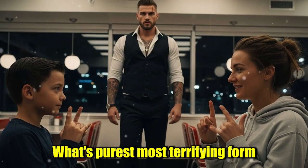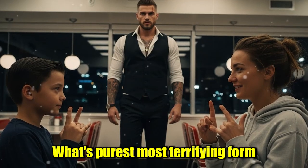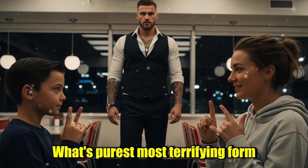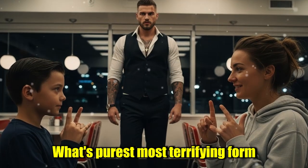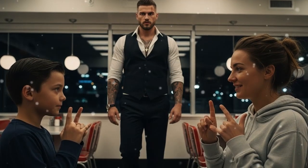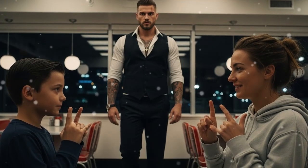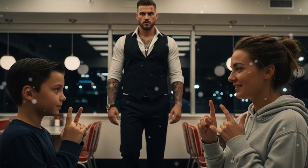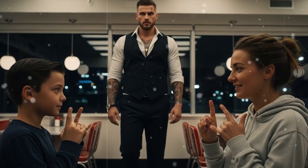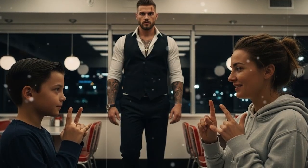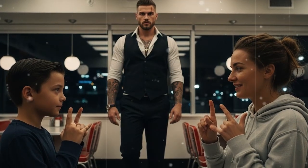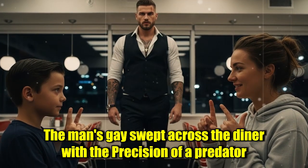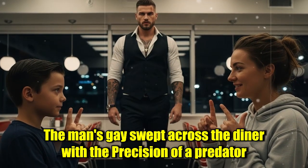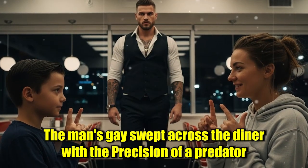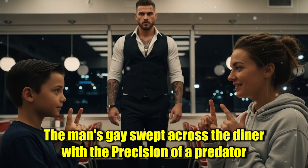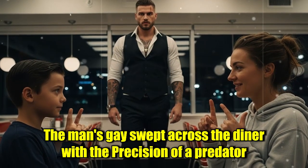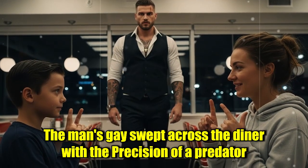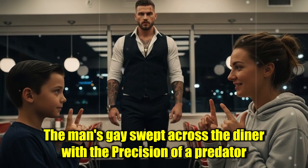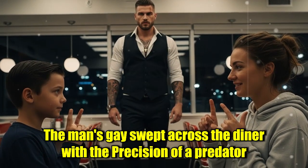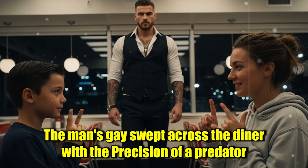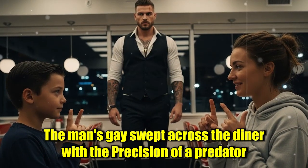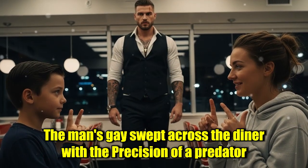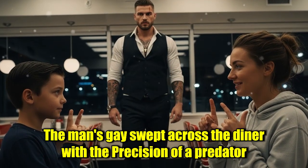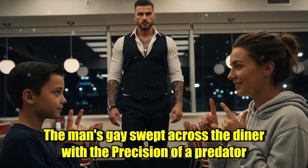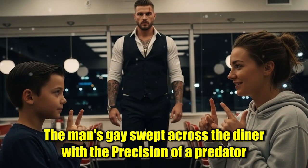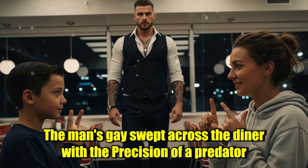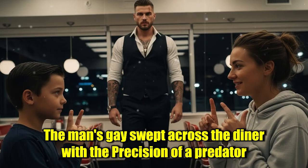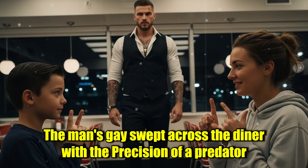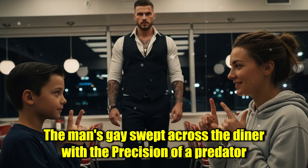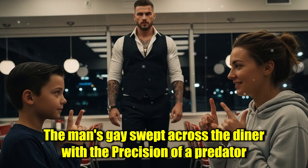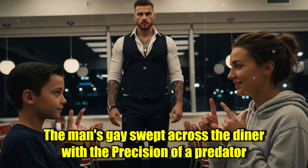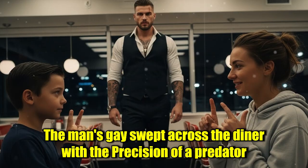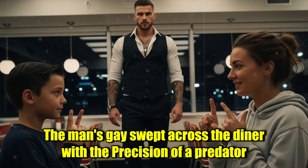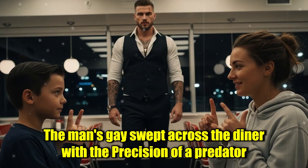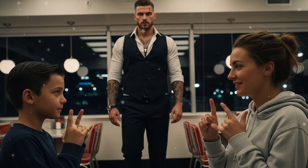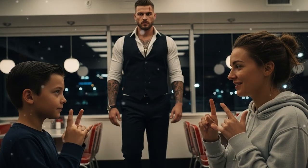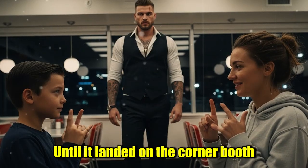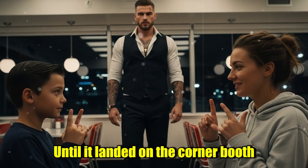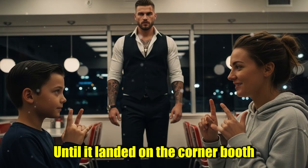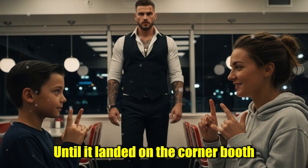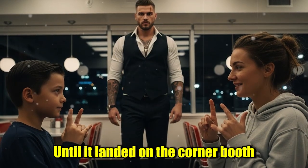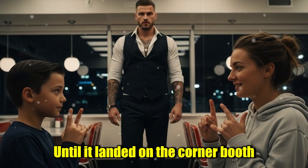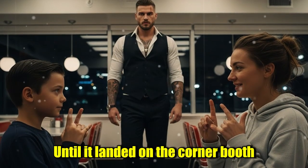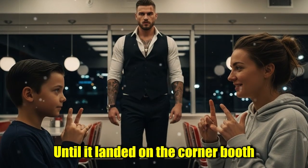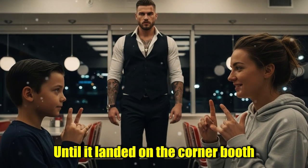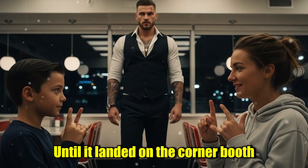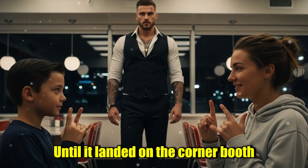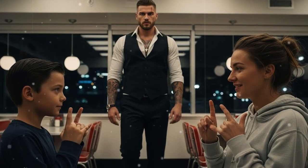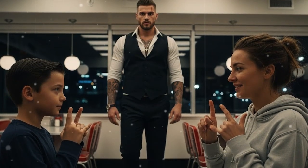terrifying form. The man's gaze swept across the diner with the precision of a predator until it landed on the corner booth.